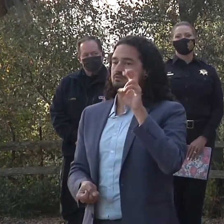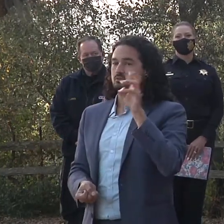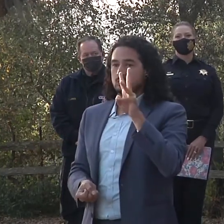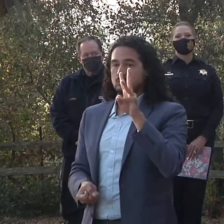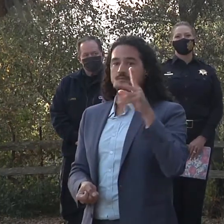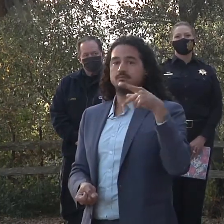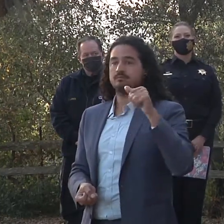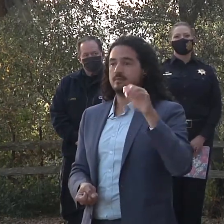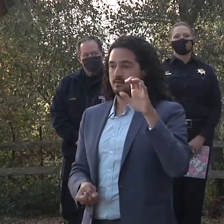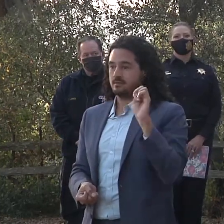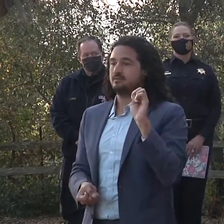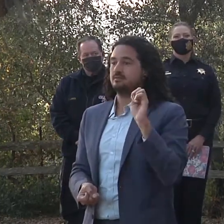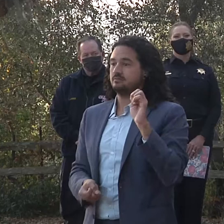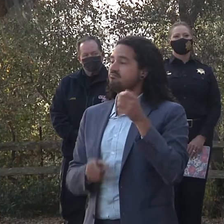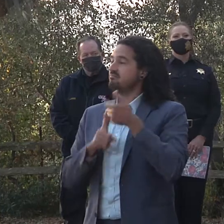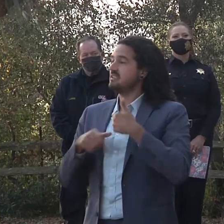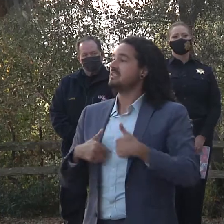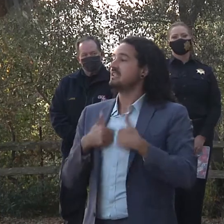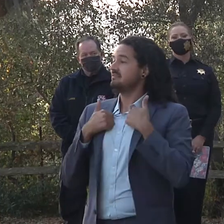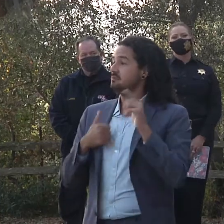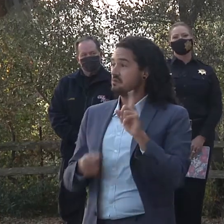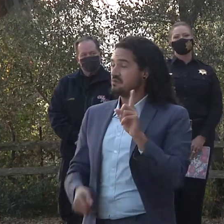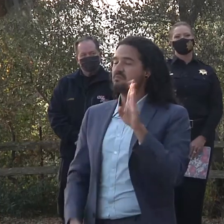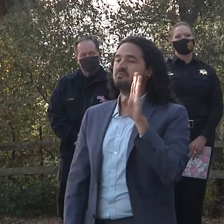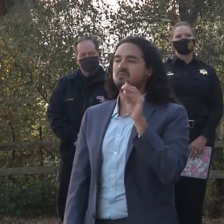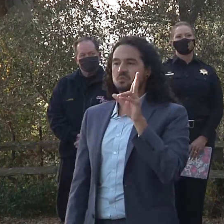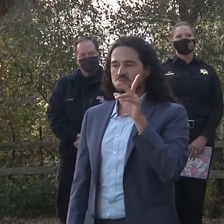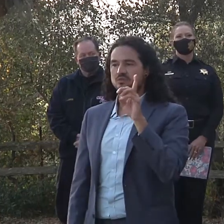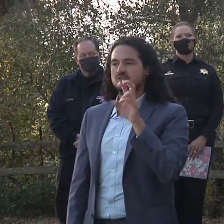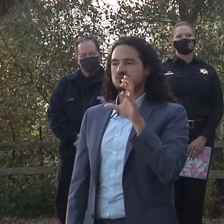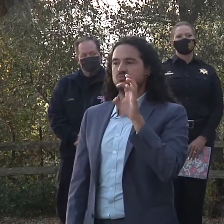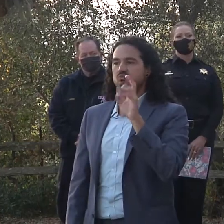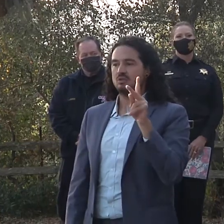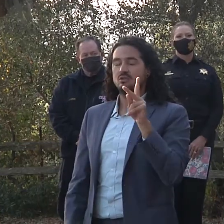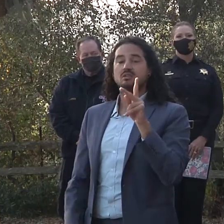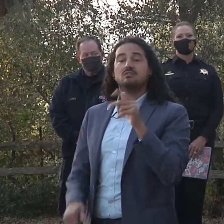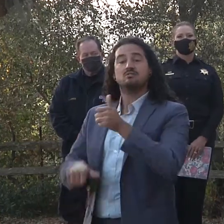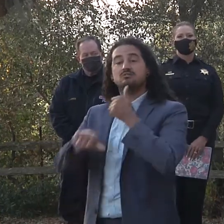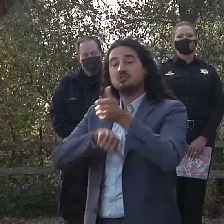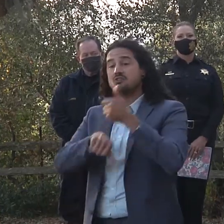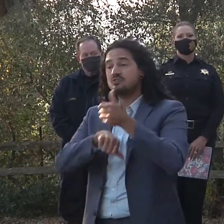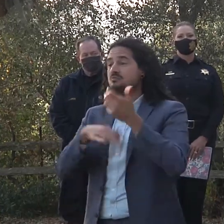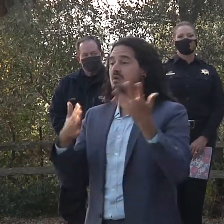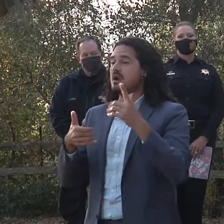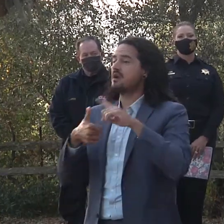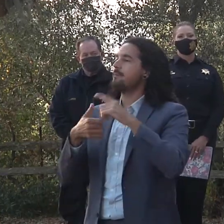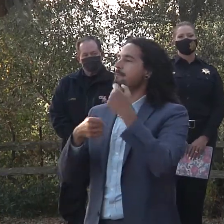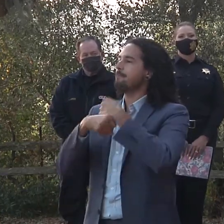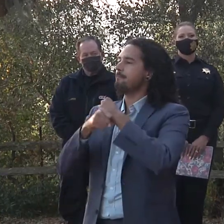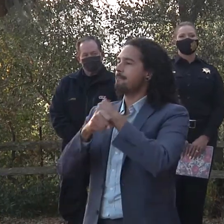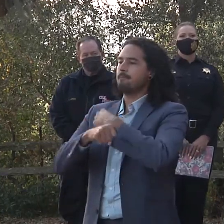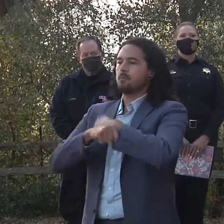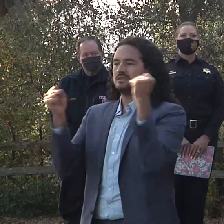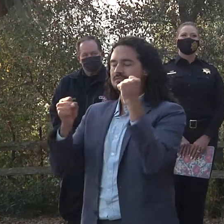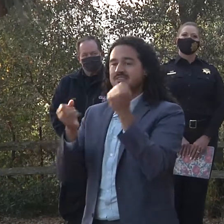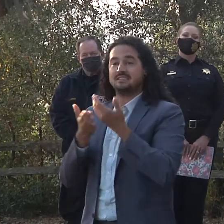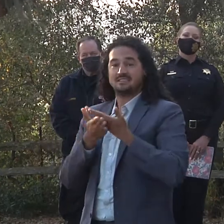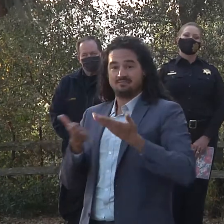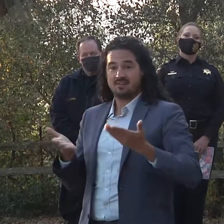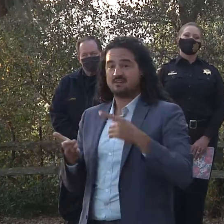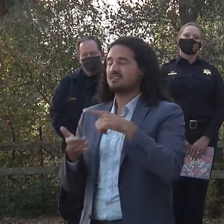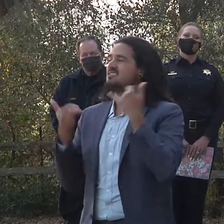manufacturing an explosive device. And so he'll be arraigned and obviously go through the court process with that. Something else that came up